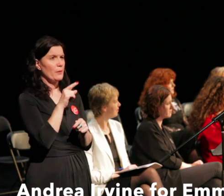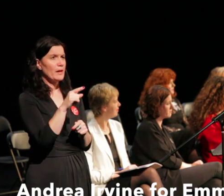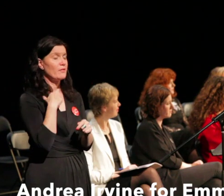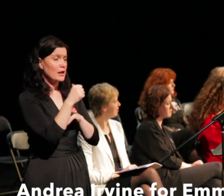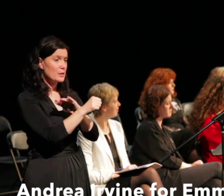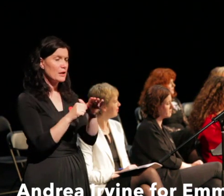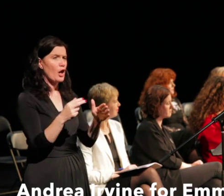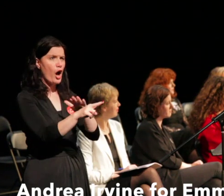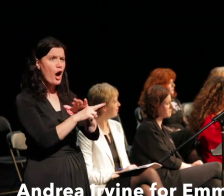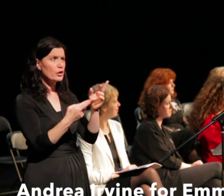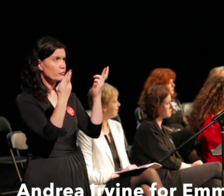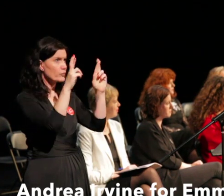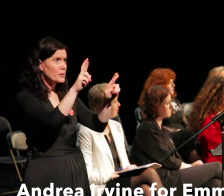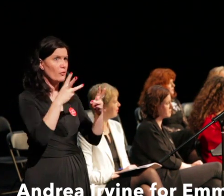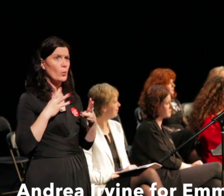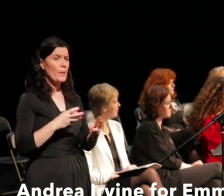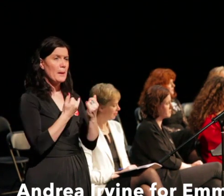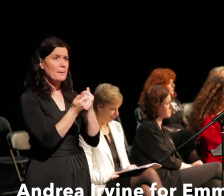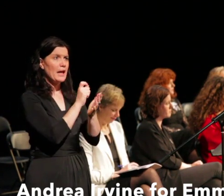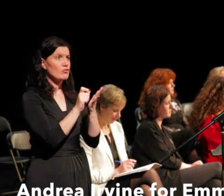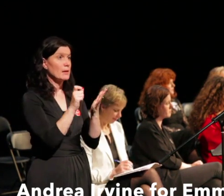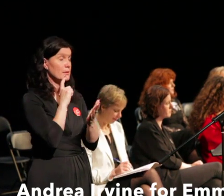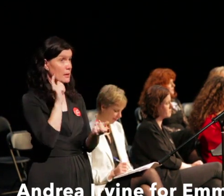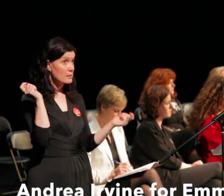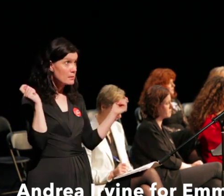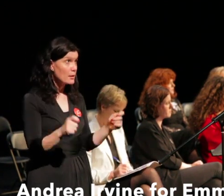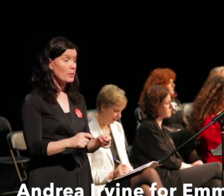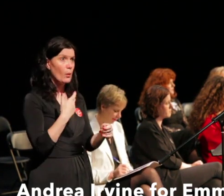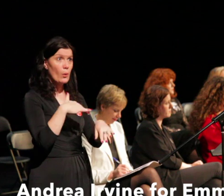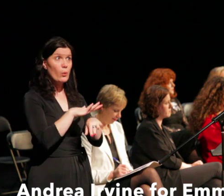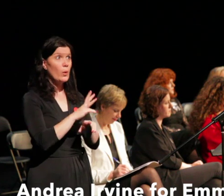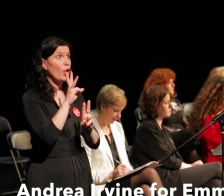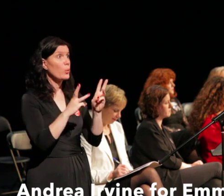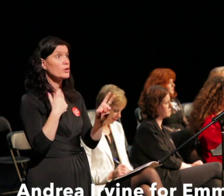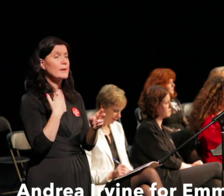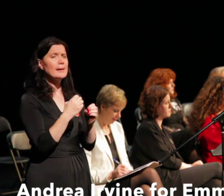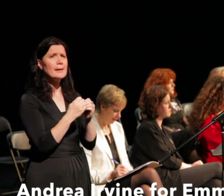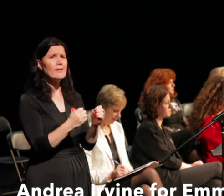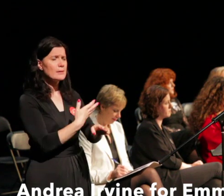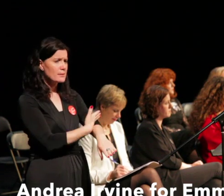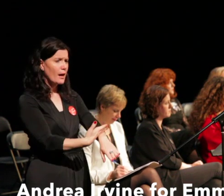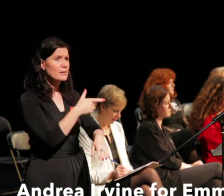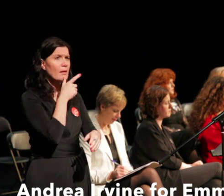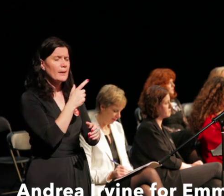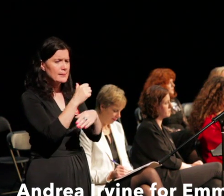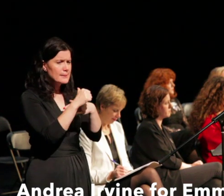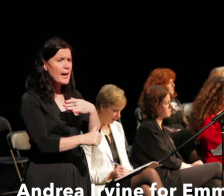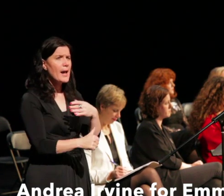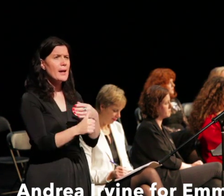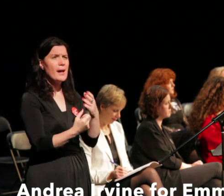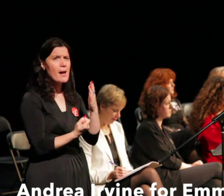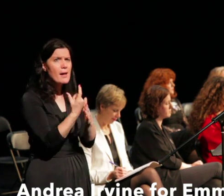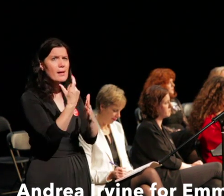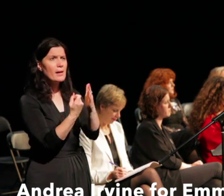and underrepresentation of women playwrights is a disgrace, where would we even begin to address the daily humiliating scenarios